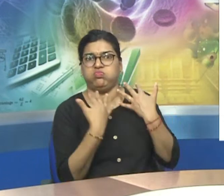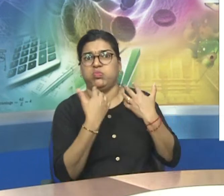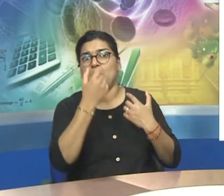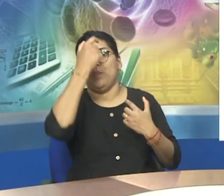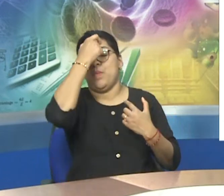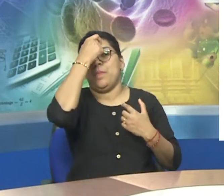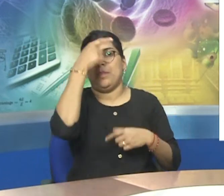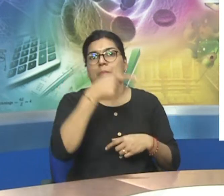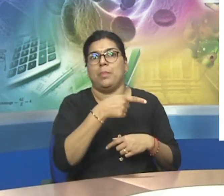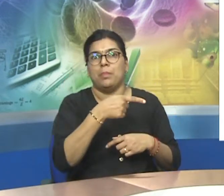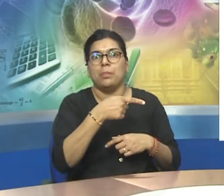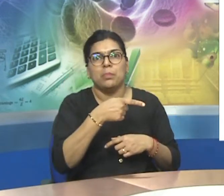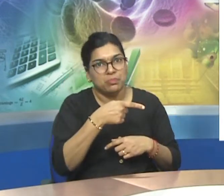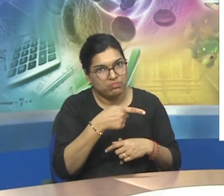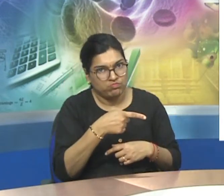garbage mountain?